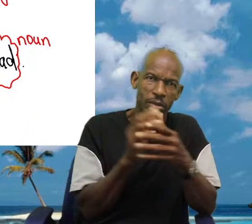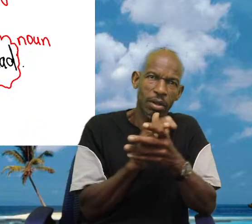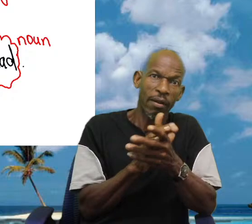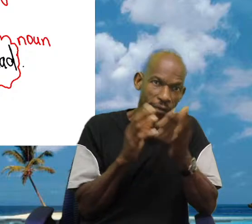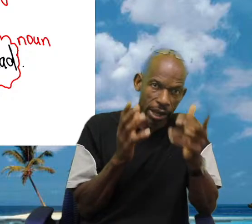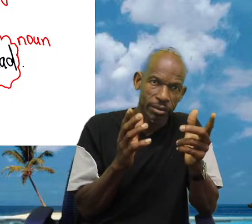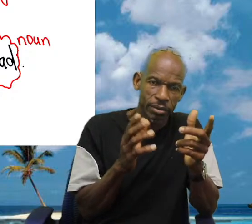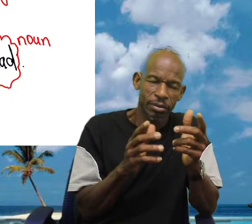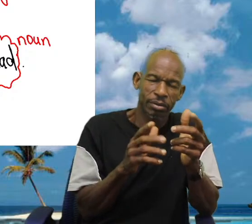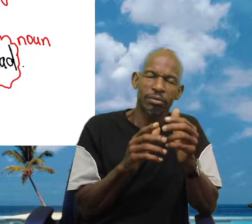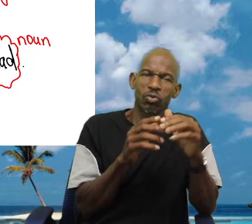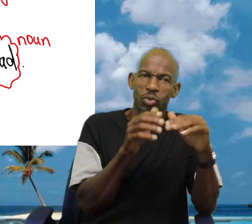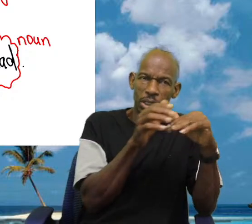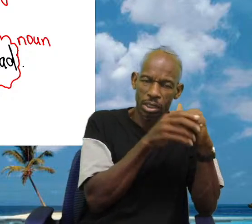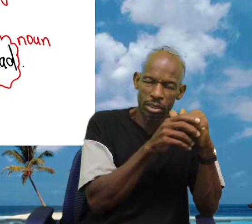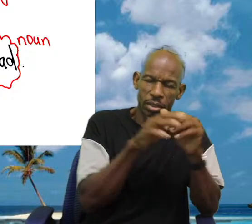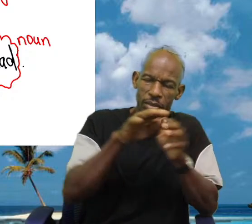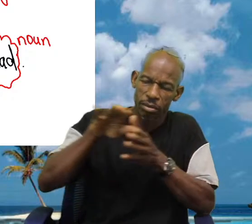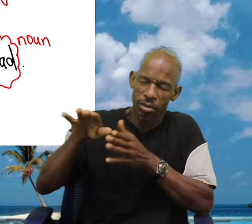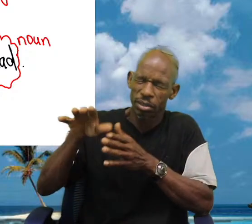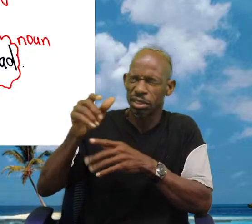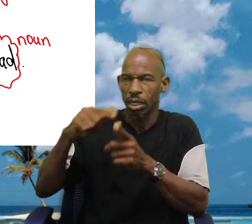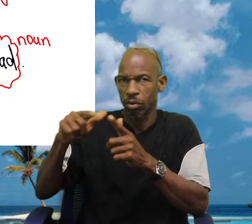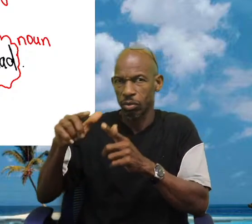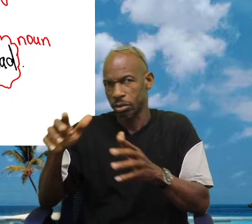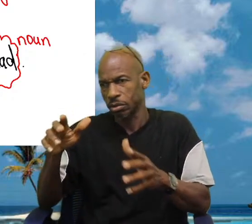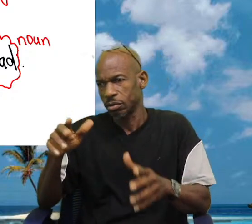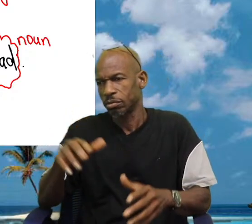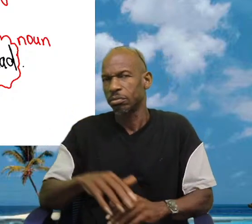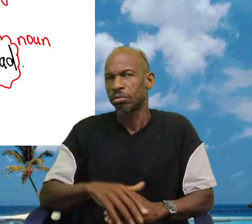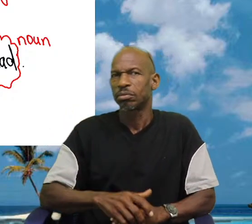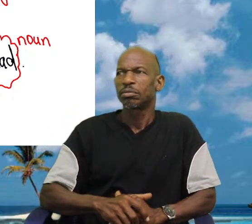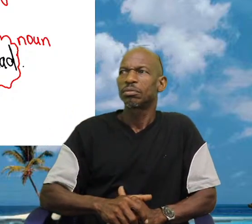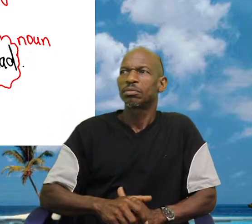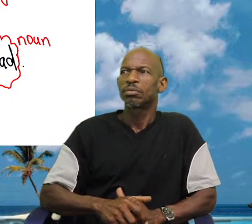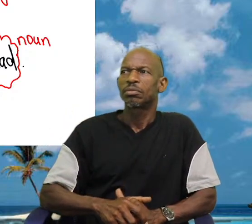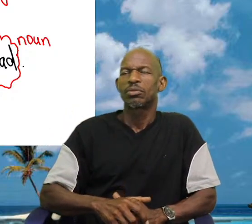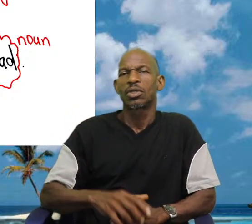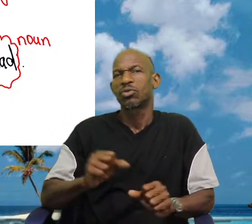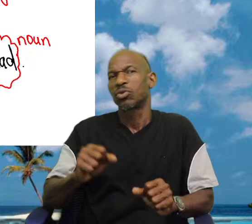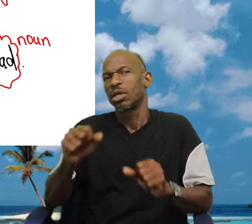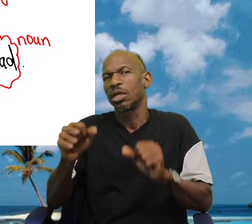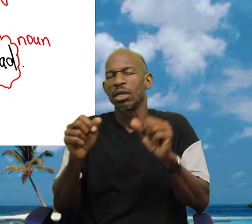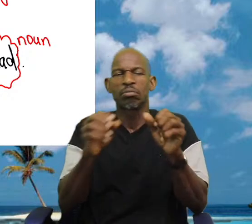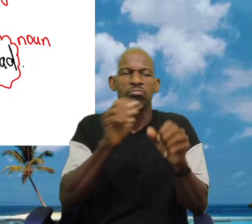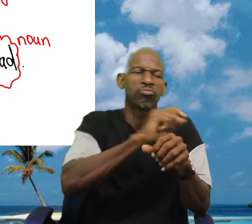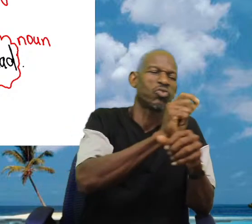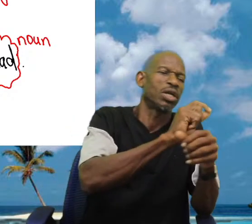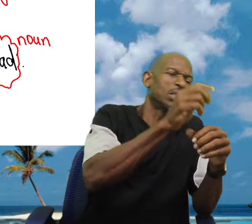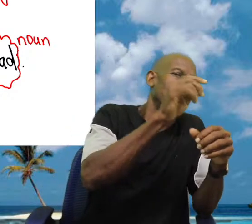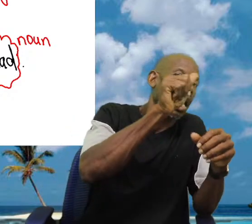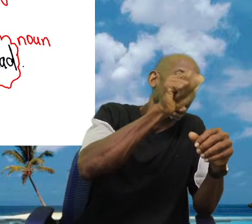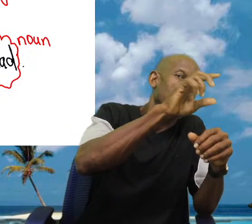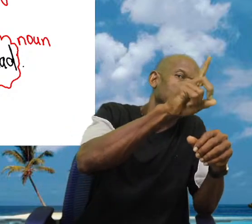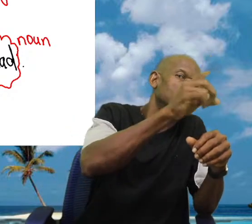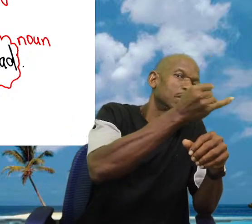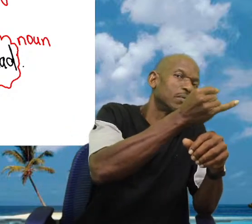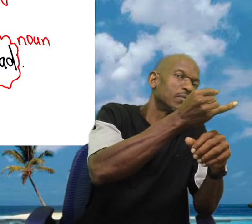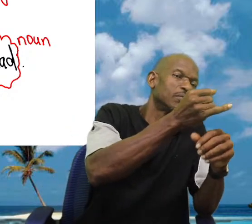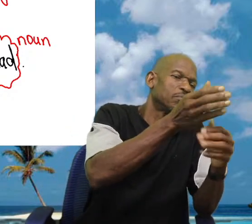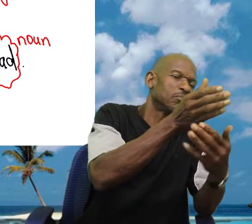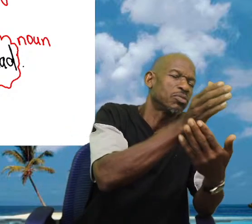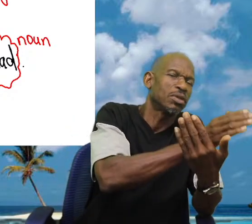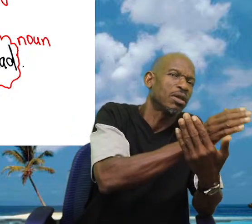before the noun, island. Or I can put an adjective before the noun,